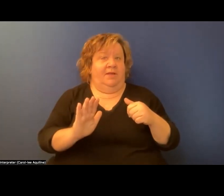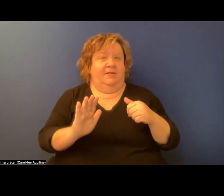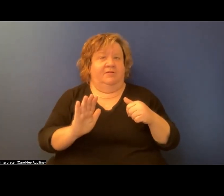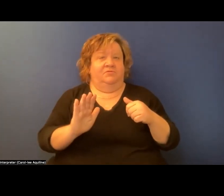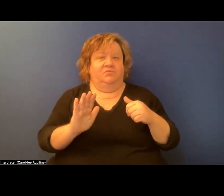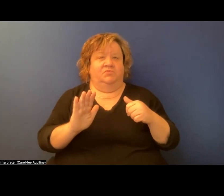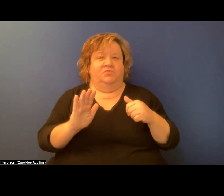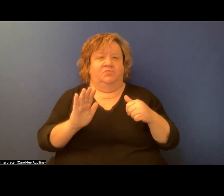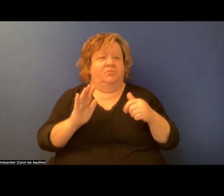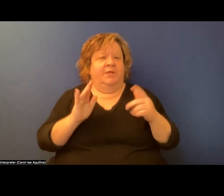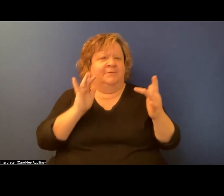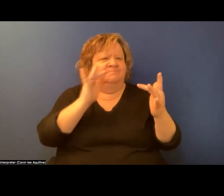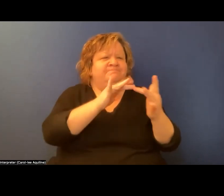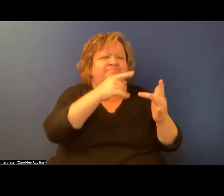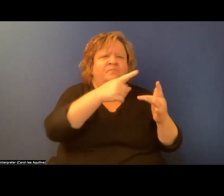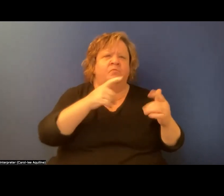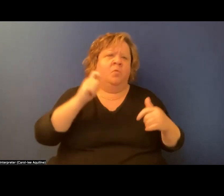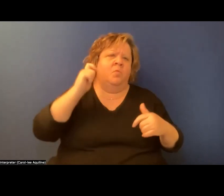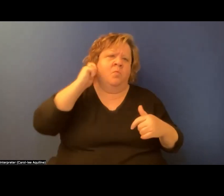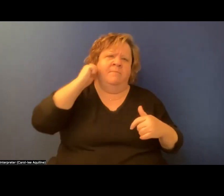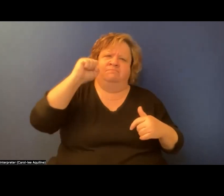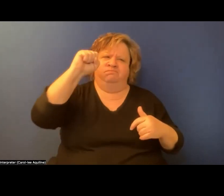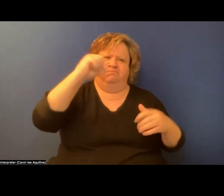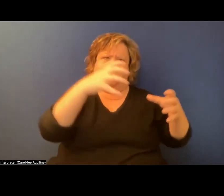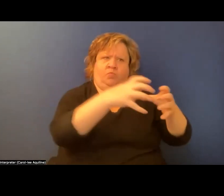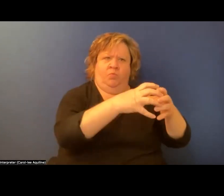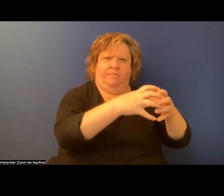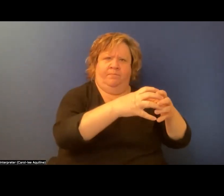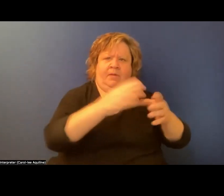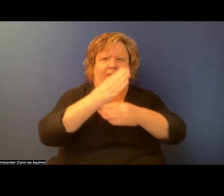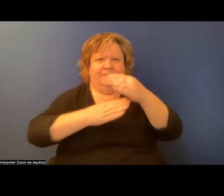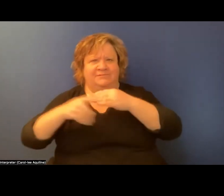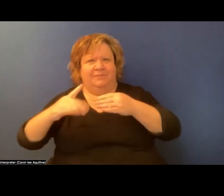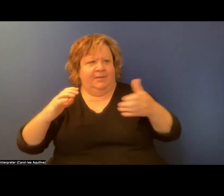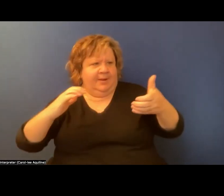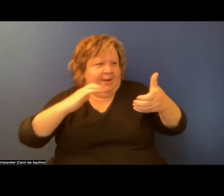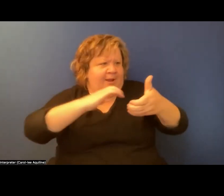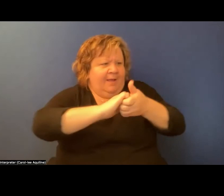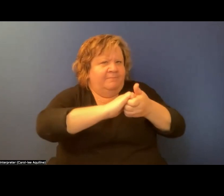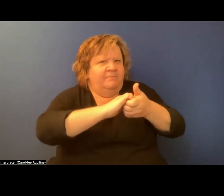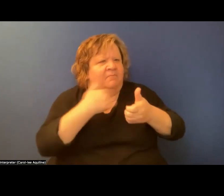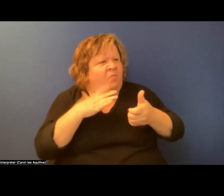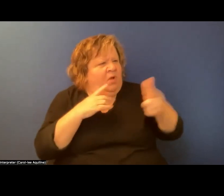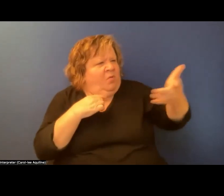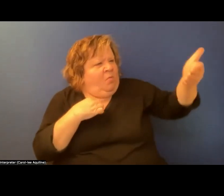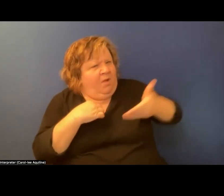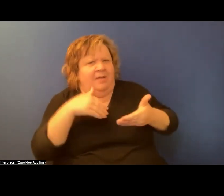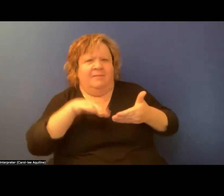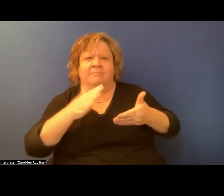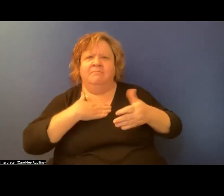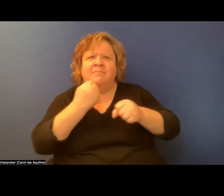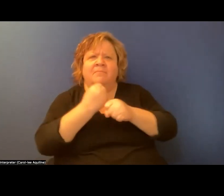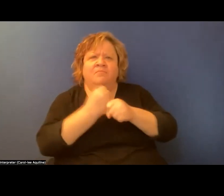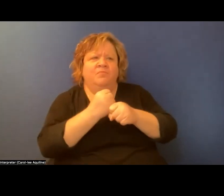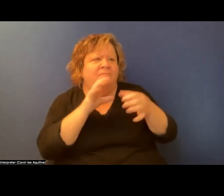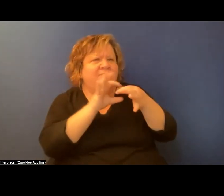and welcome them on disability work, and think we are stronger together. Thank you so much, and looking forward